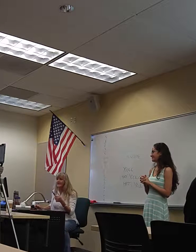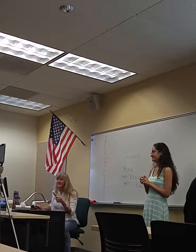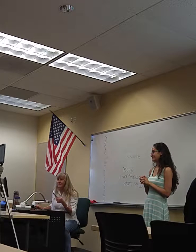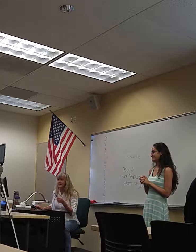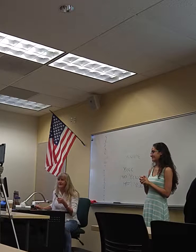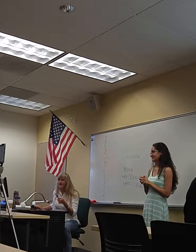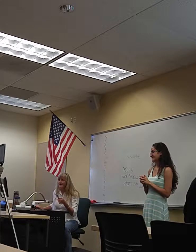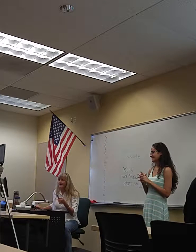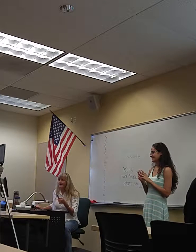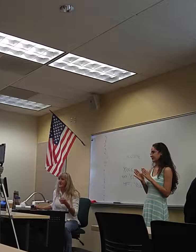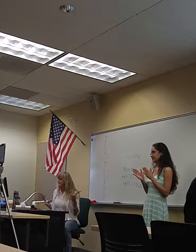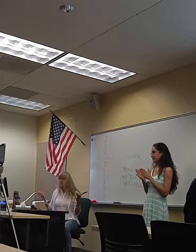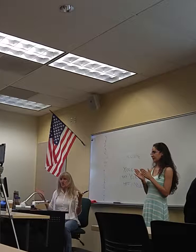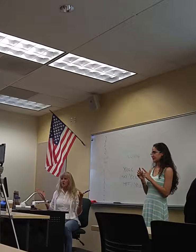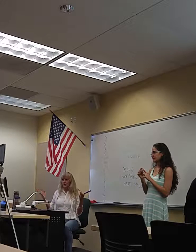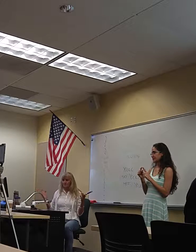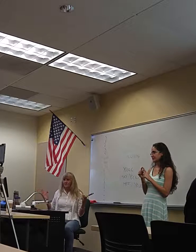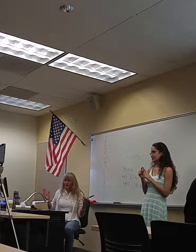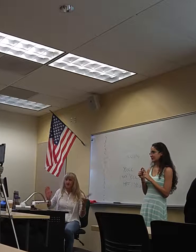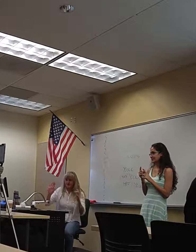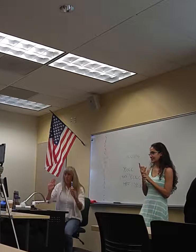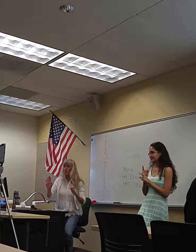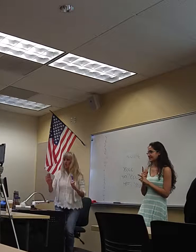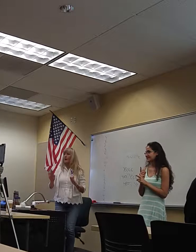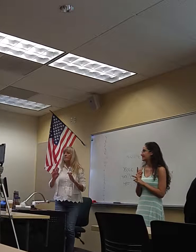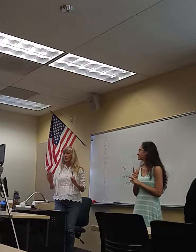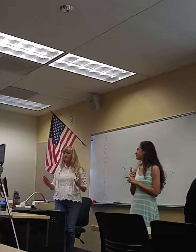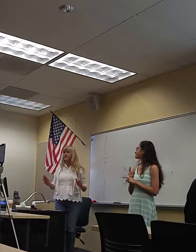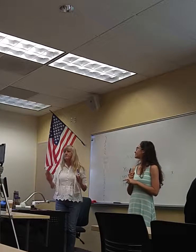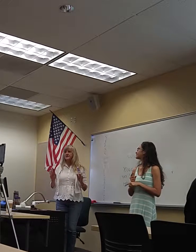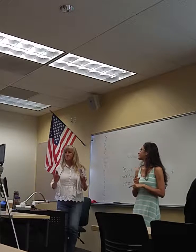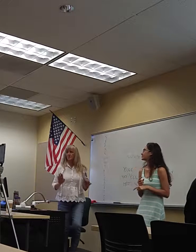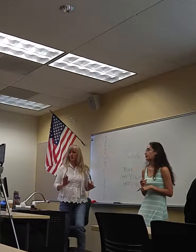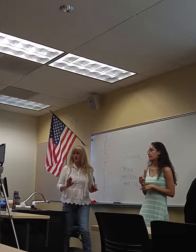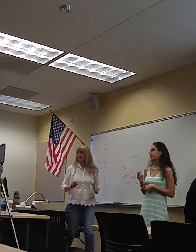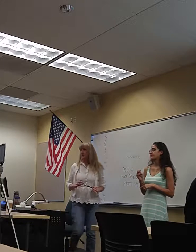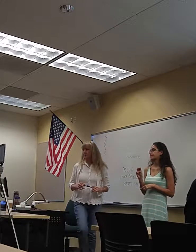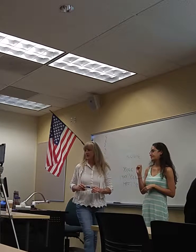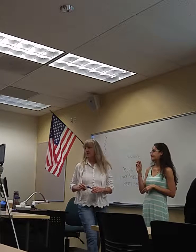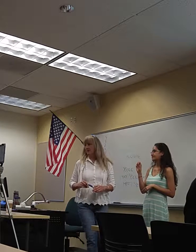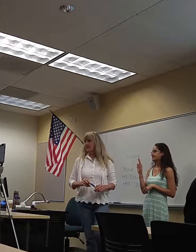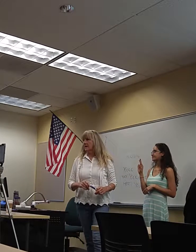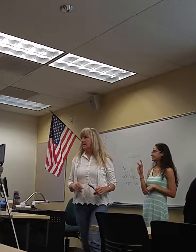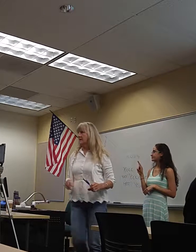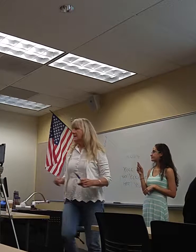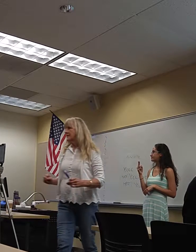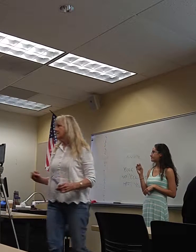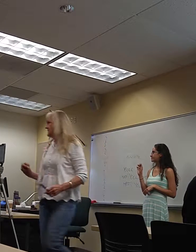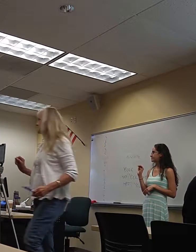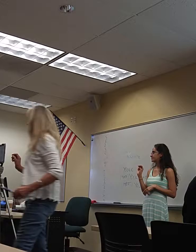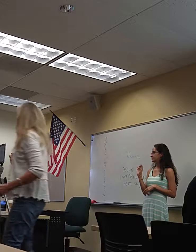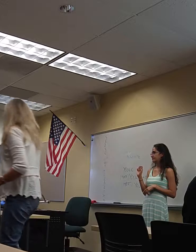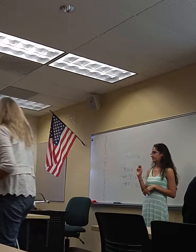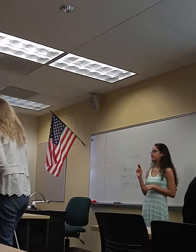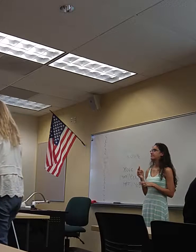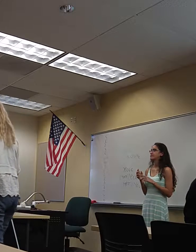Kana? It's a word. It's a word. A morpheme is a word. Okay? So